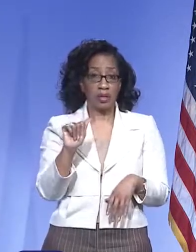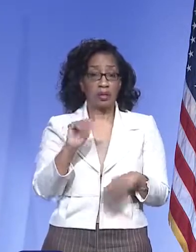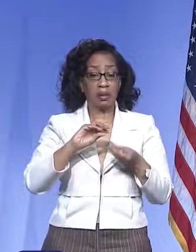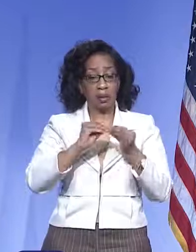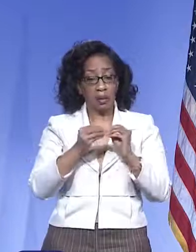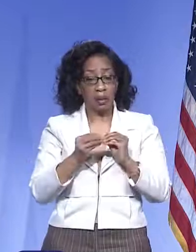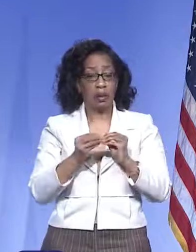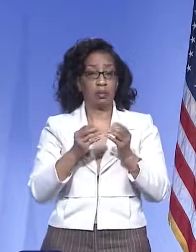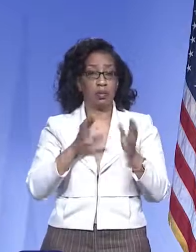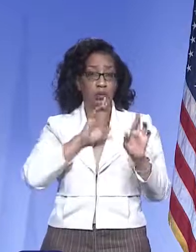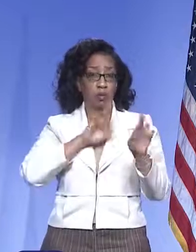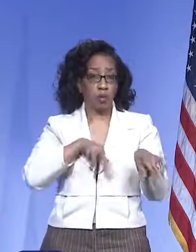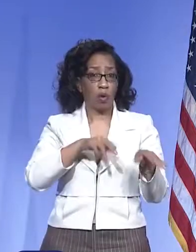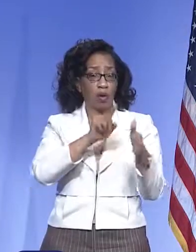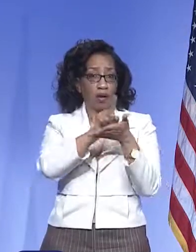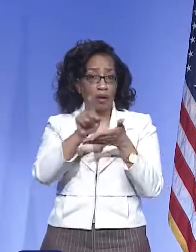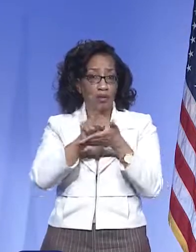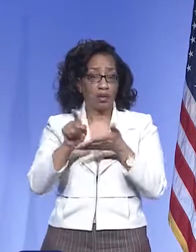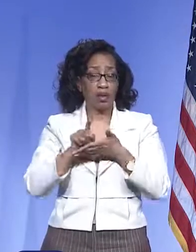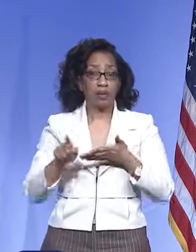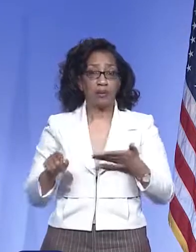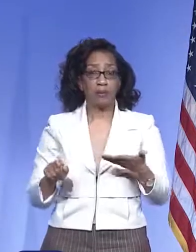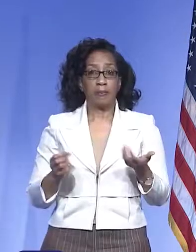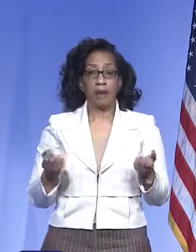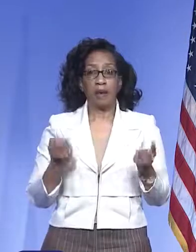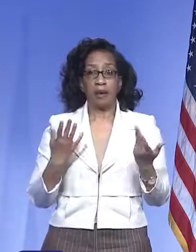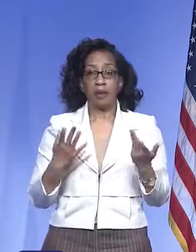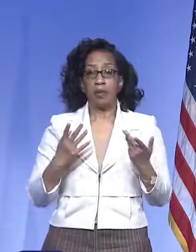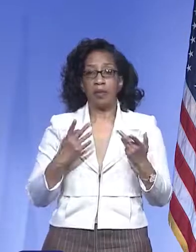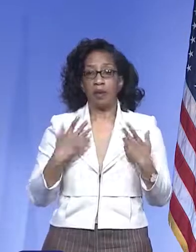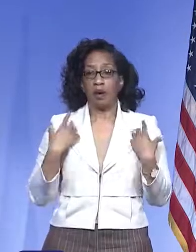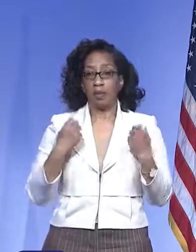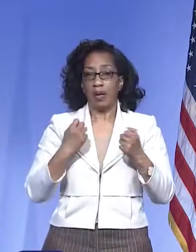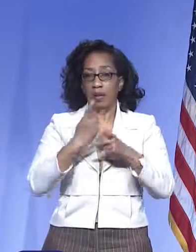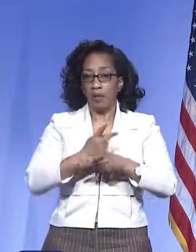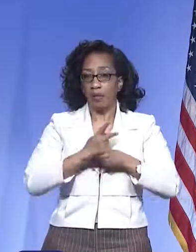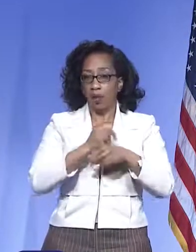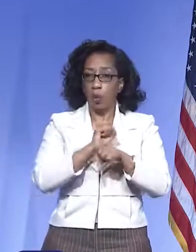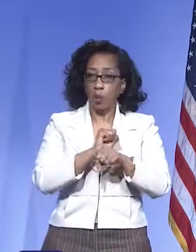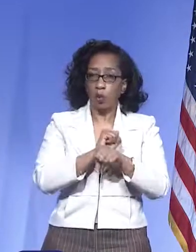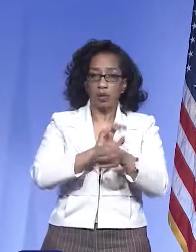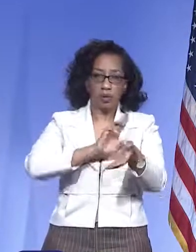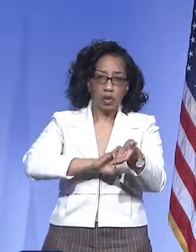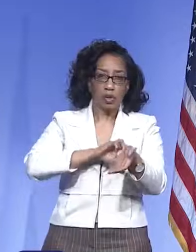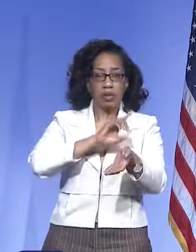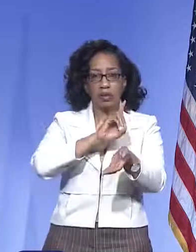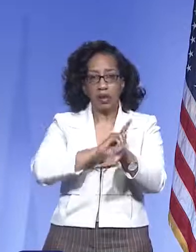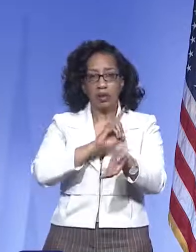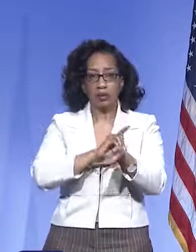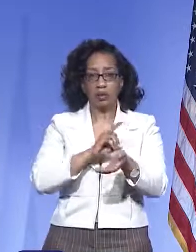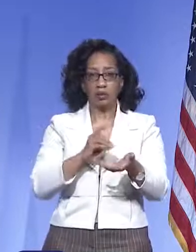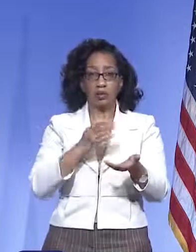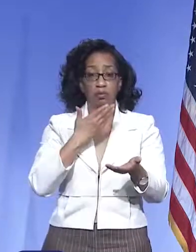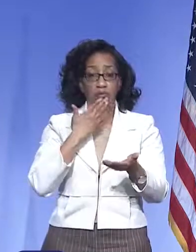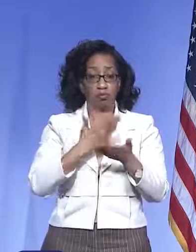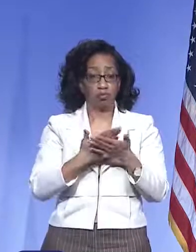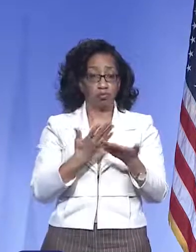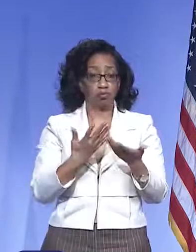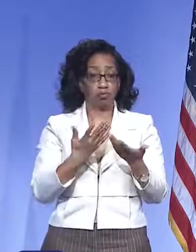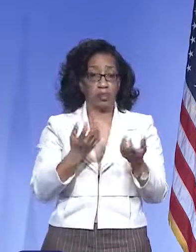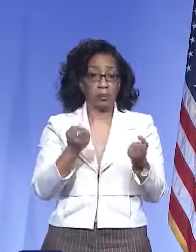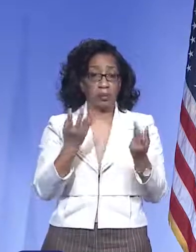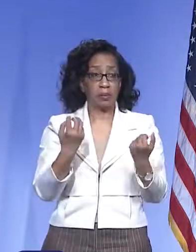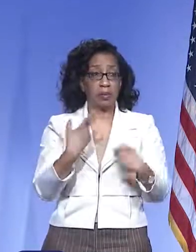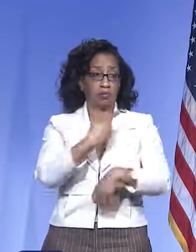every week. As far as the number of healthcare workers, I believe we have pretty good data on that. As far as the other phases, David, is there anything you'd like to add?